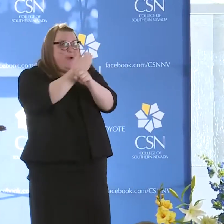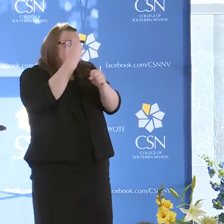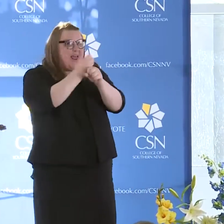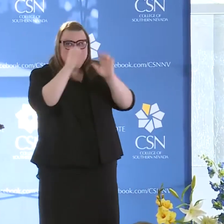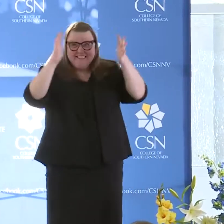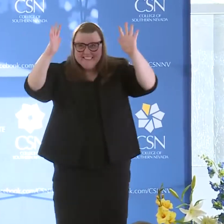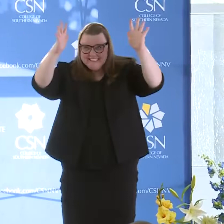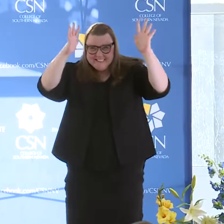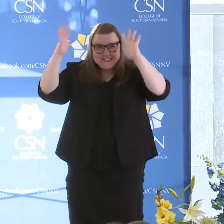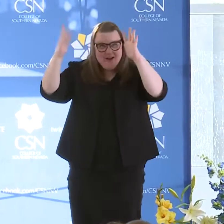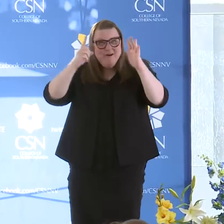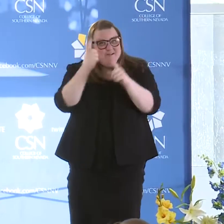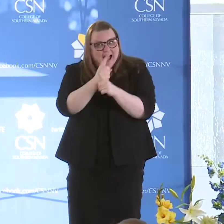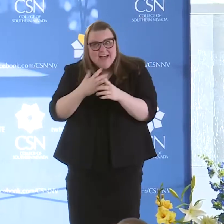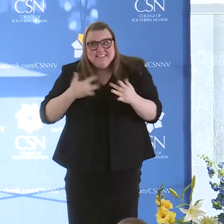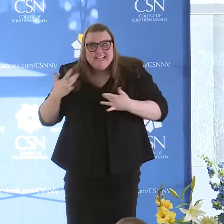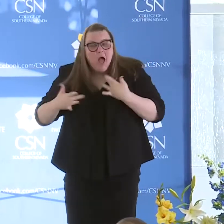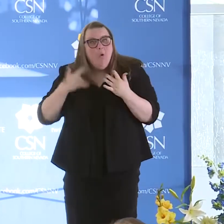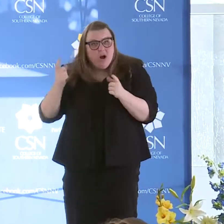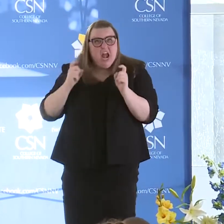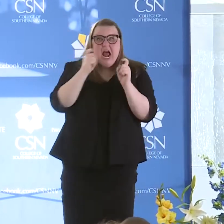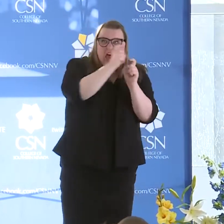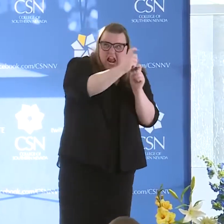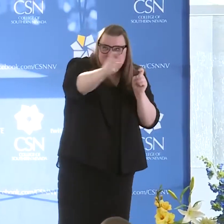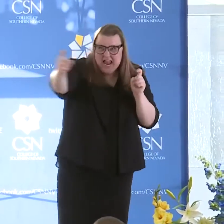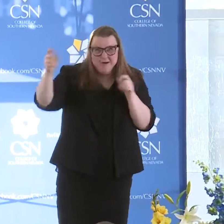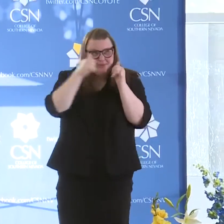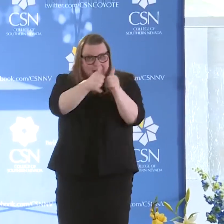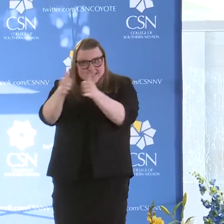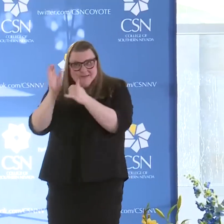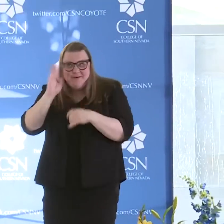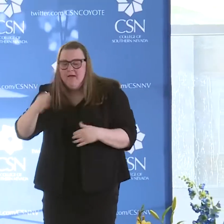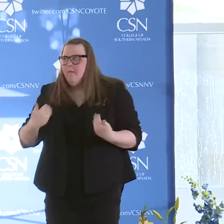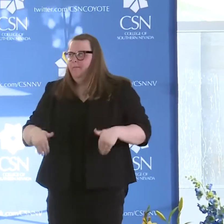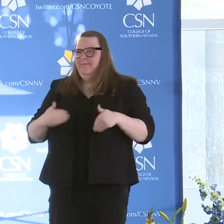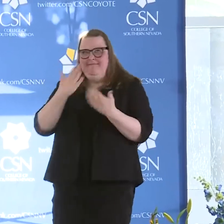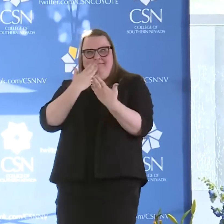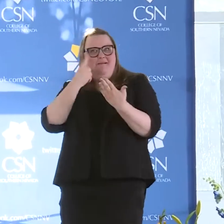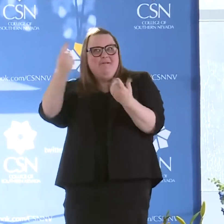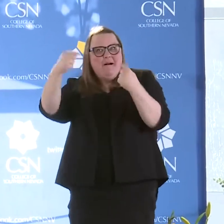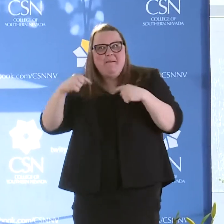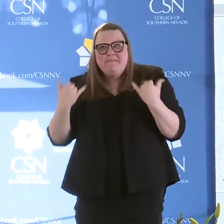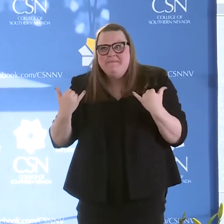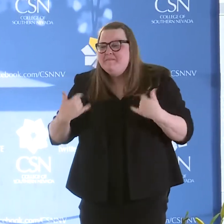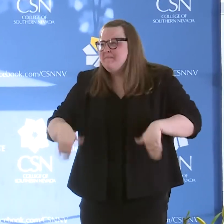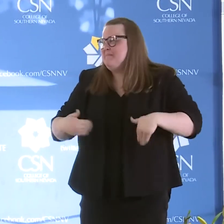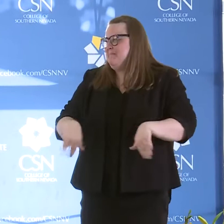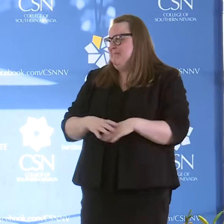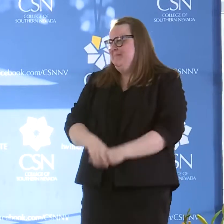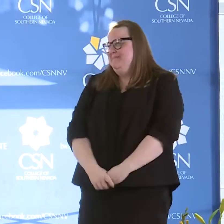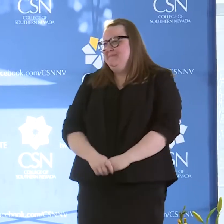Right? I mean, we're about to give away some amazing prizes. Thank you guys for being here tonight.